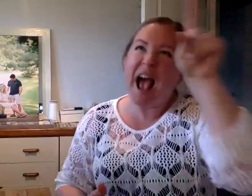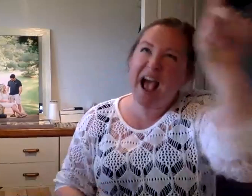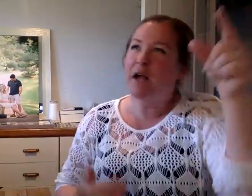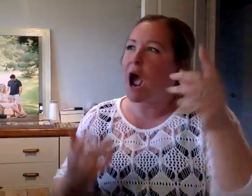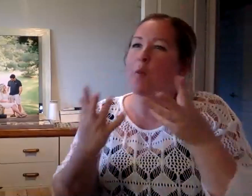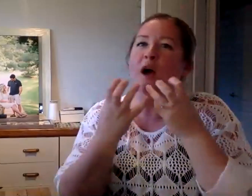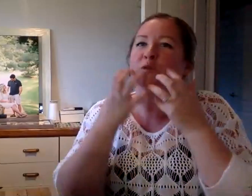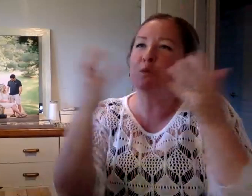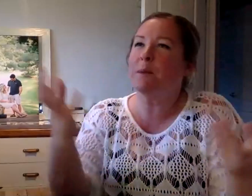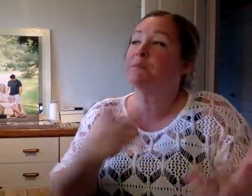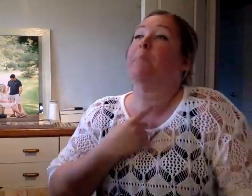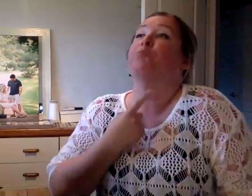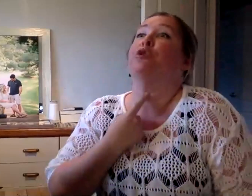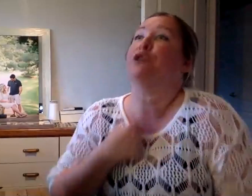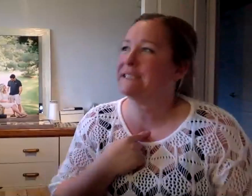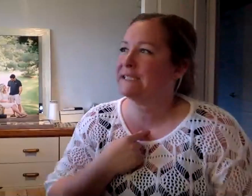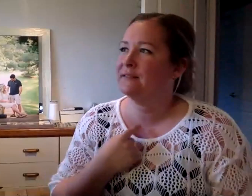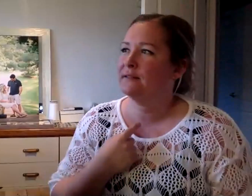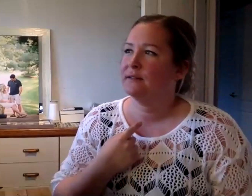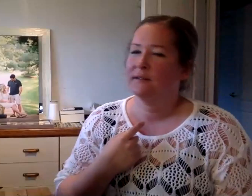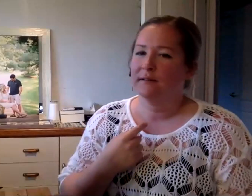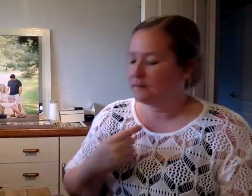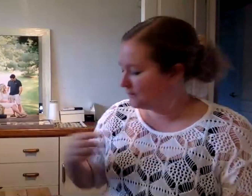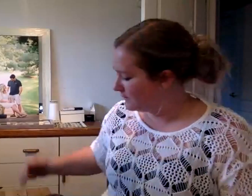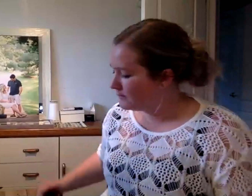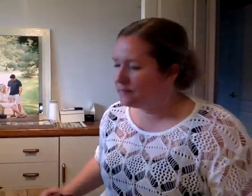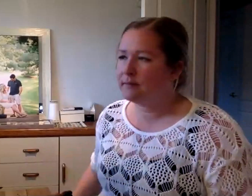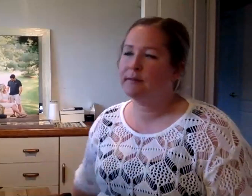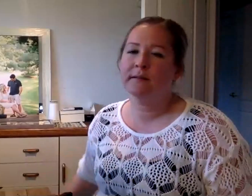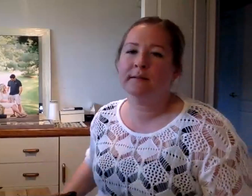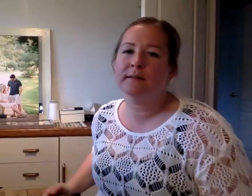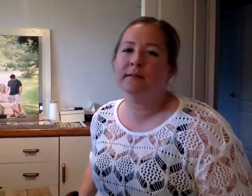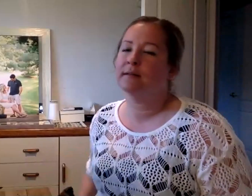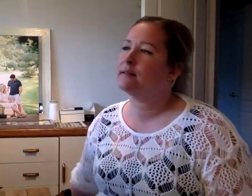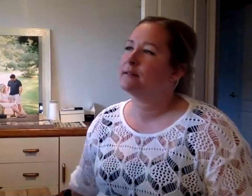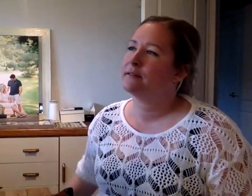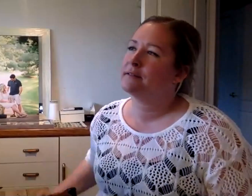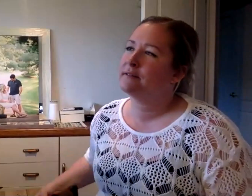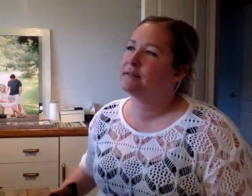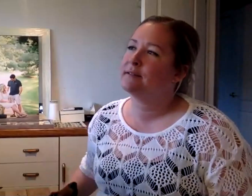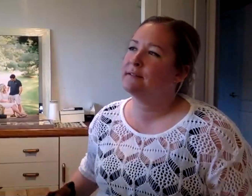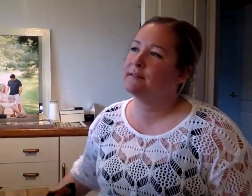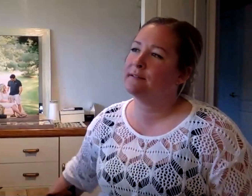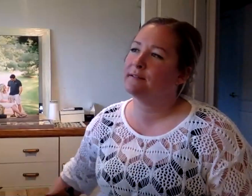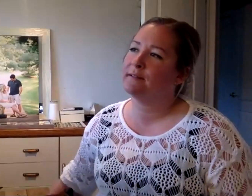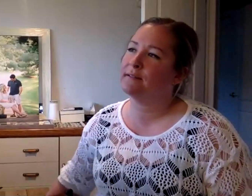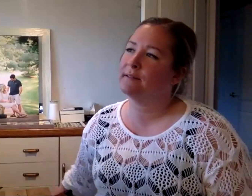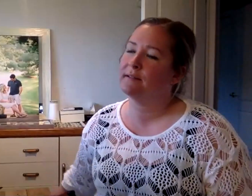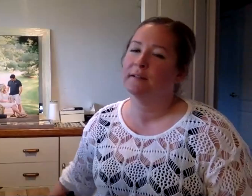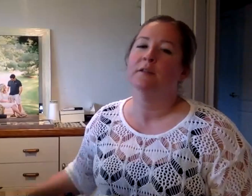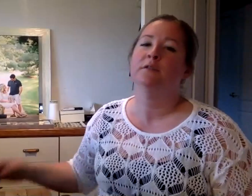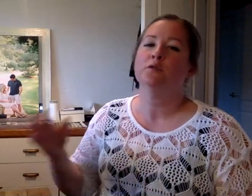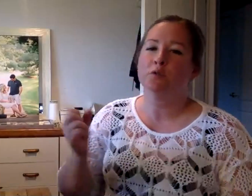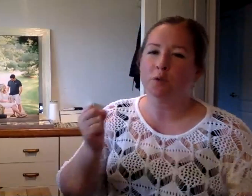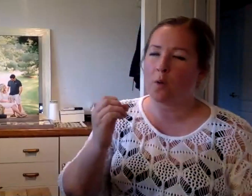do have some words and accents. But for myself, I couldn't. I just kept gesturing a lot. I didn't have voice. I couldn't speak.